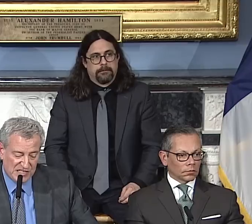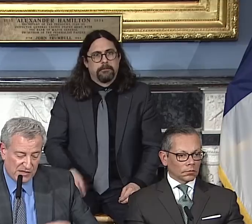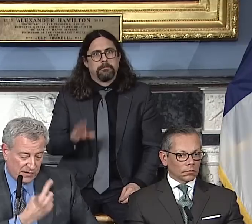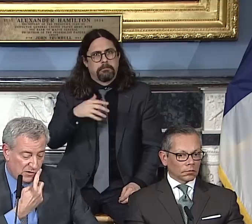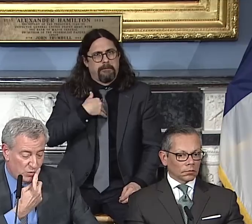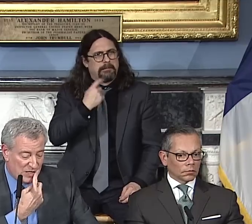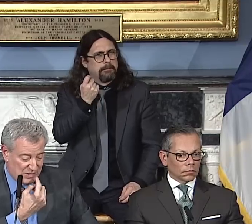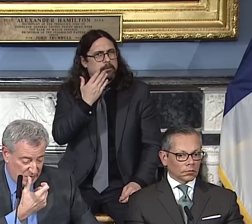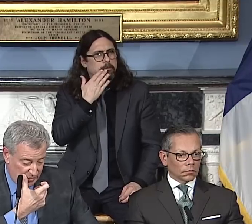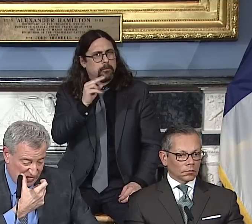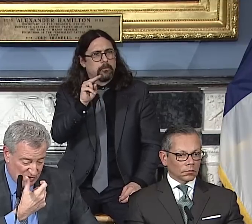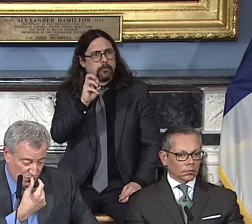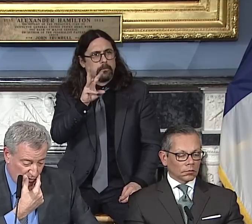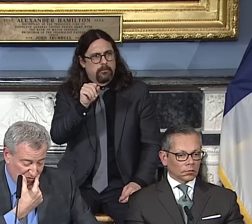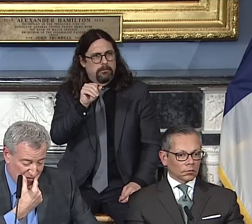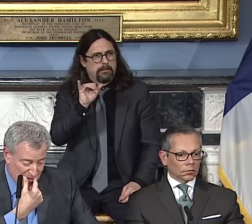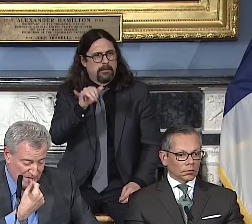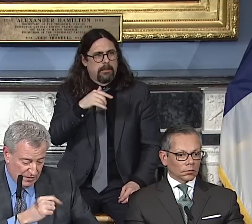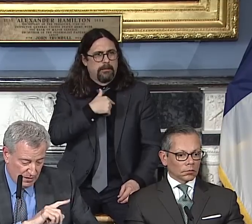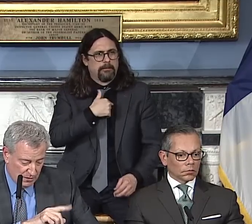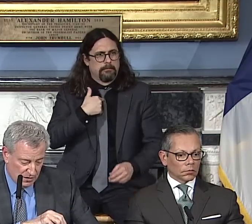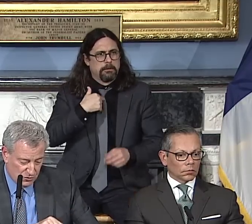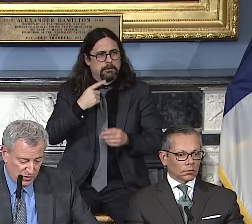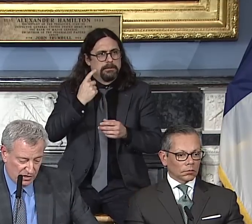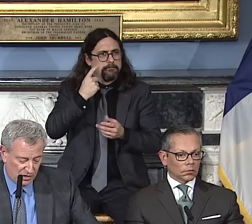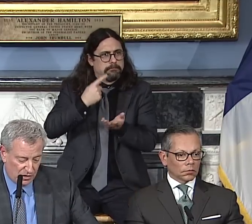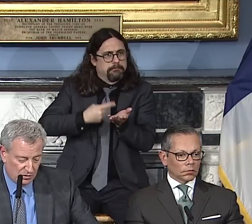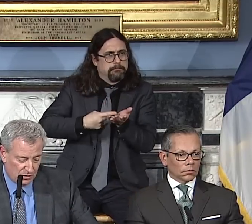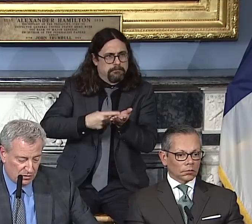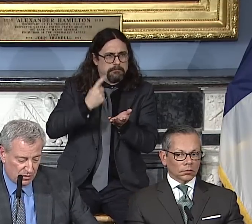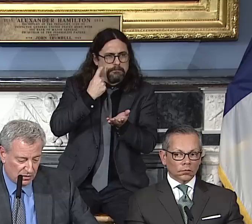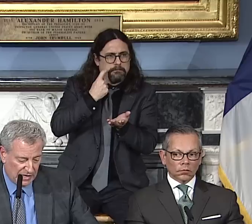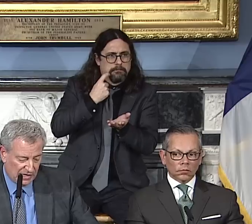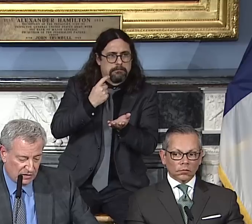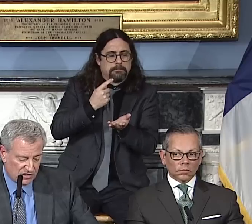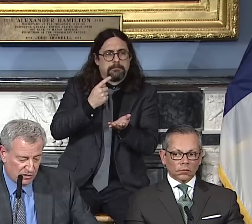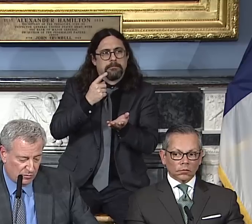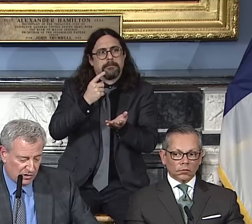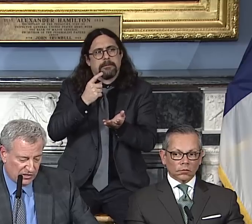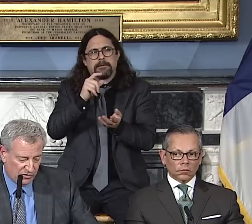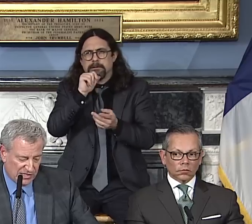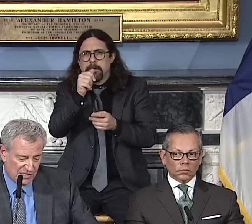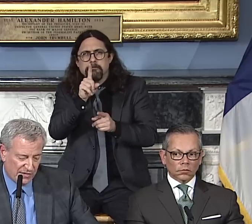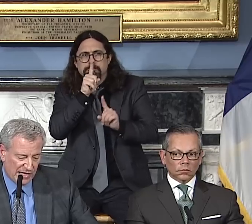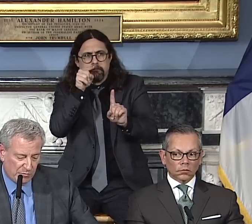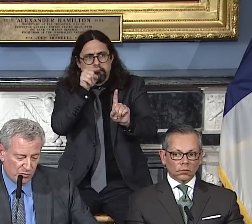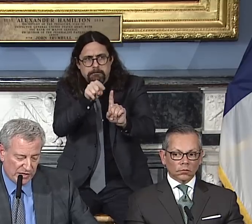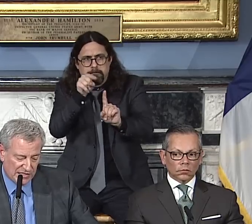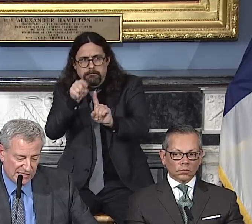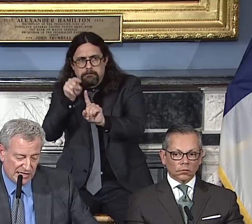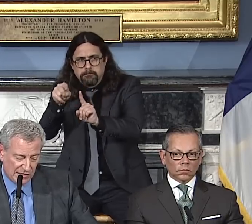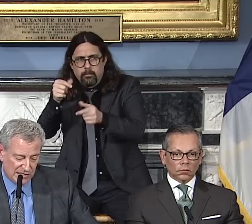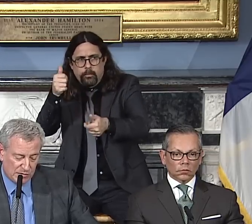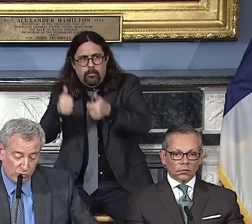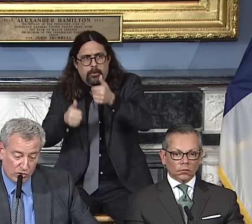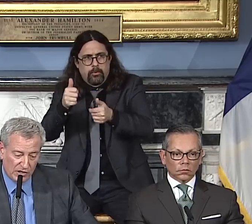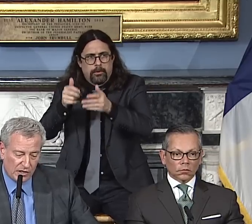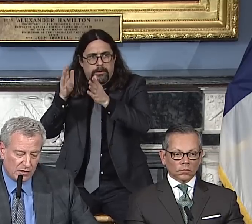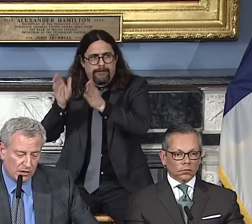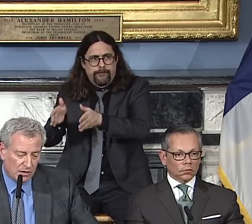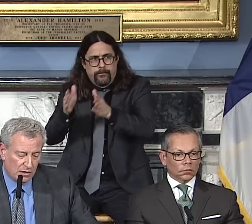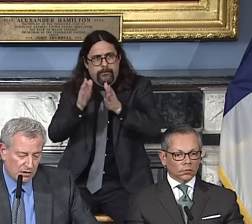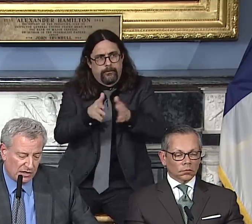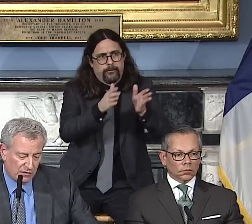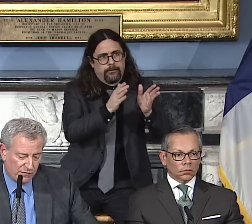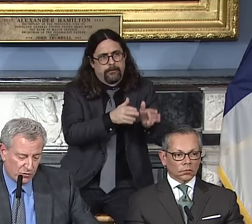going to be specific to which individual because we are getting some clearance on that, but we can say at least